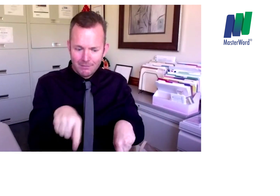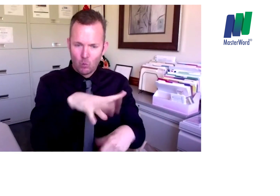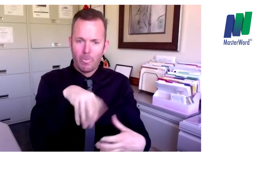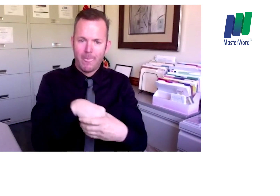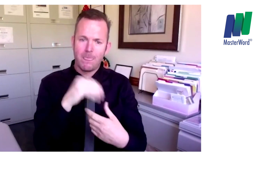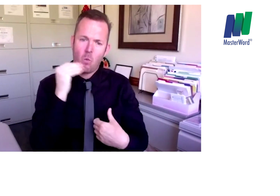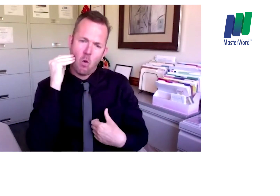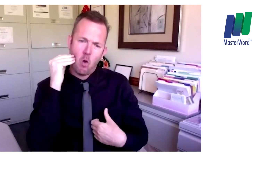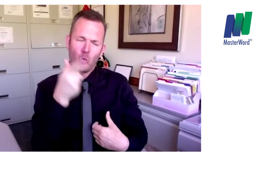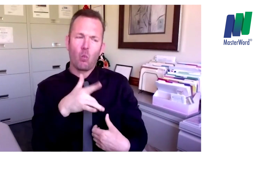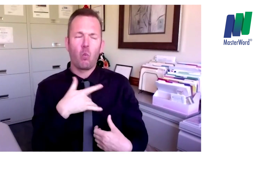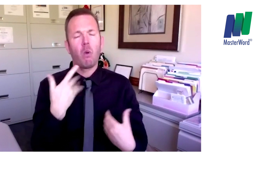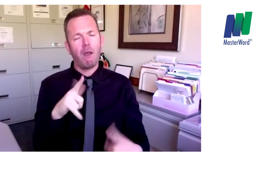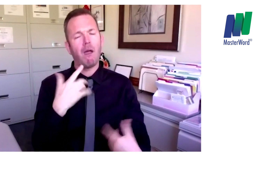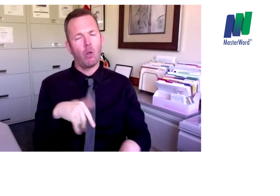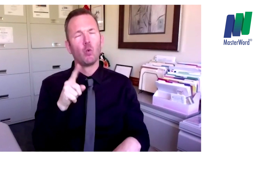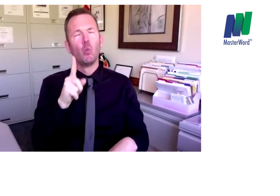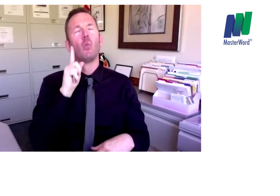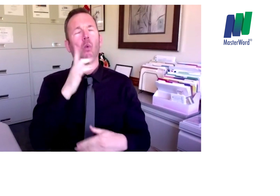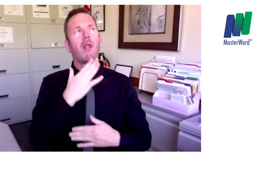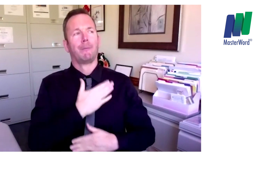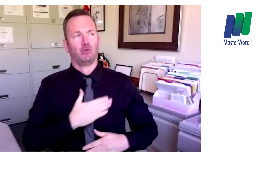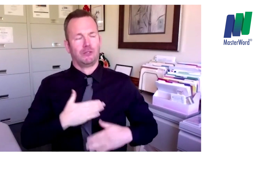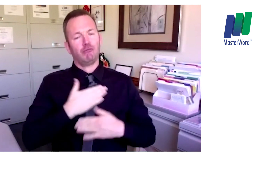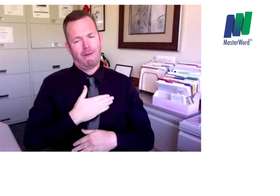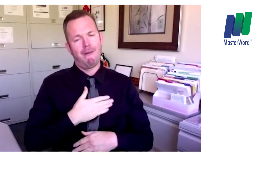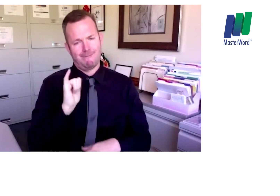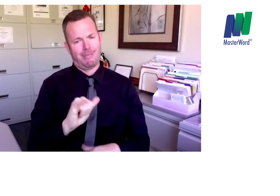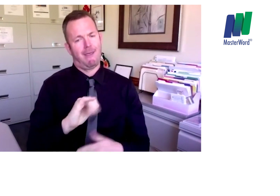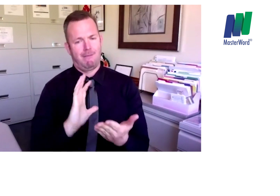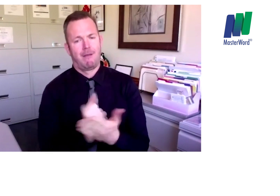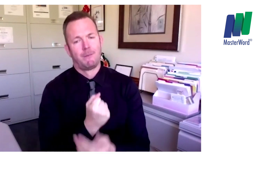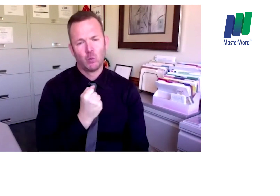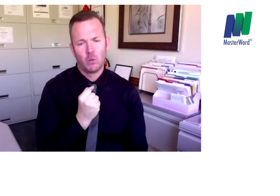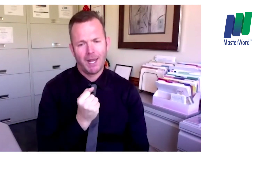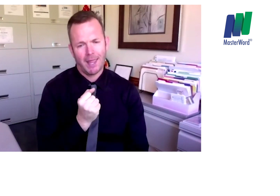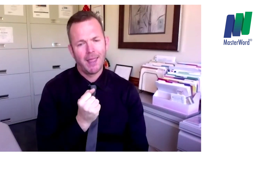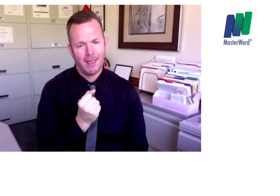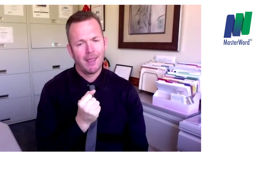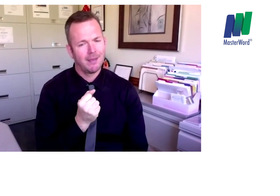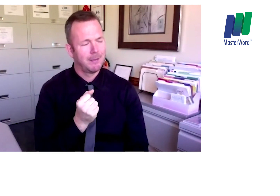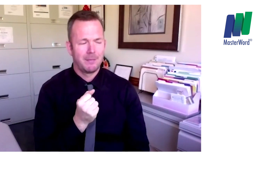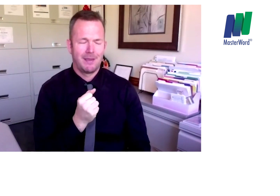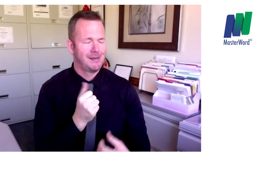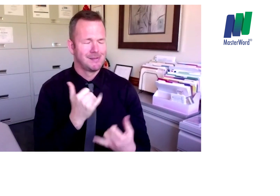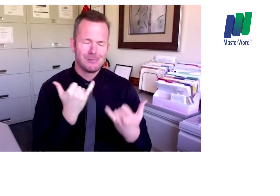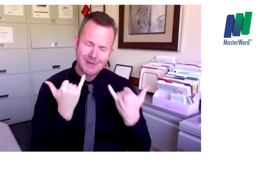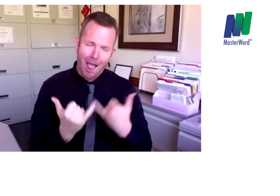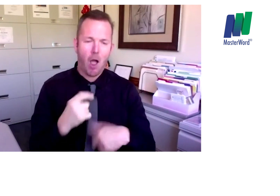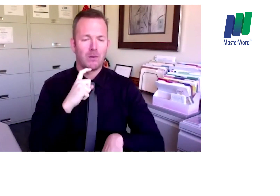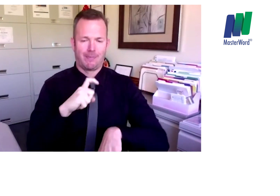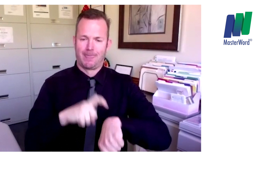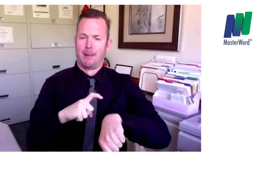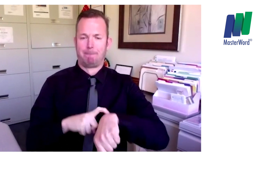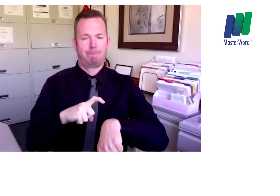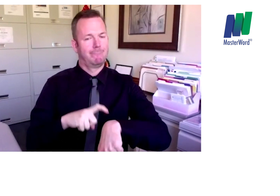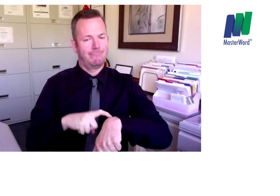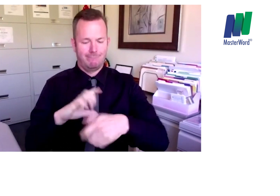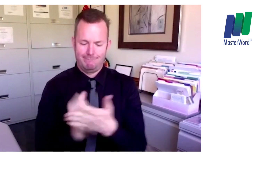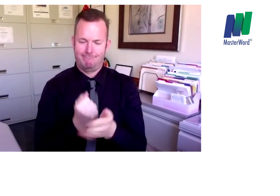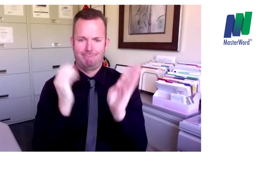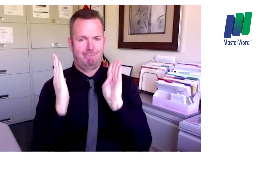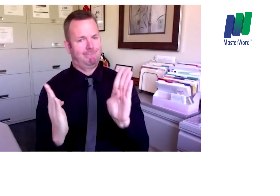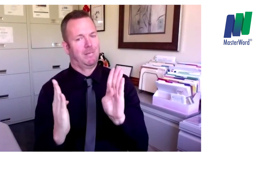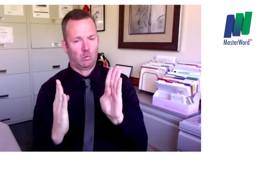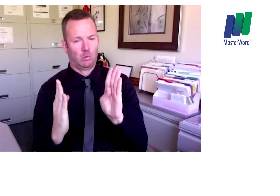the opportunity as it's here while your children are at home or while we're with each other, and to appreciate this as an